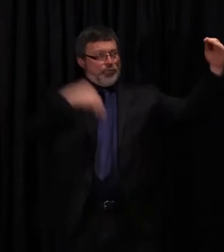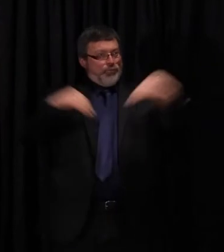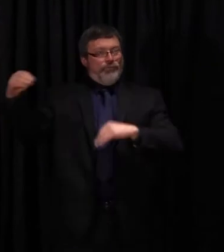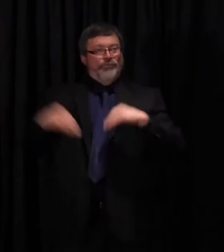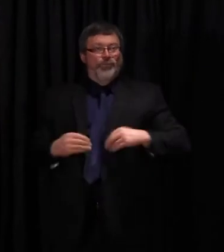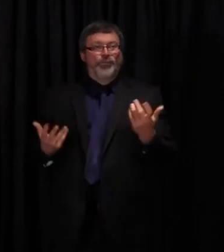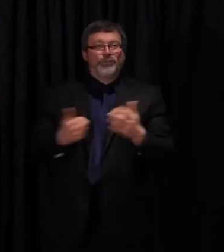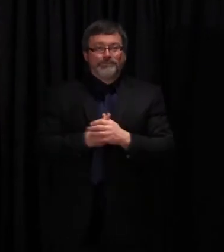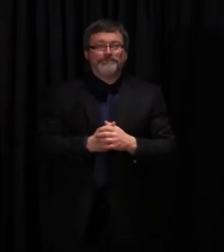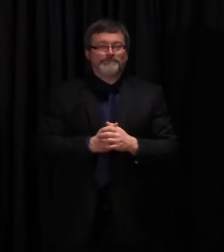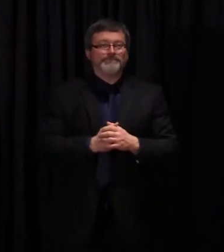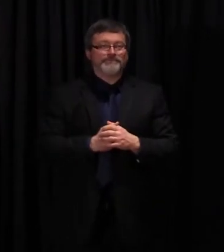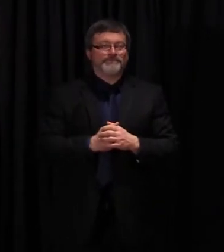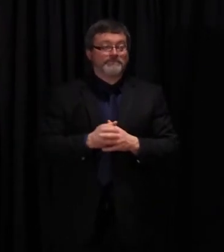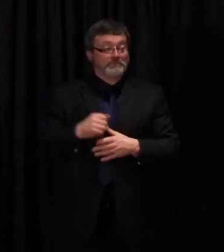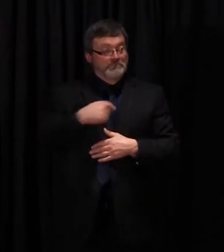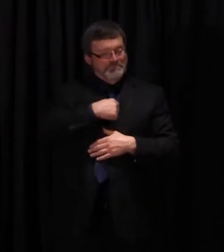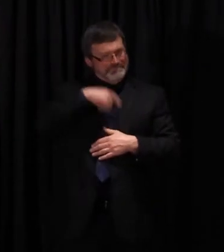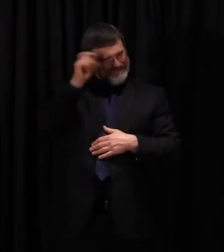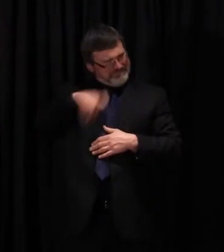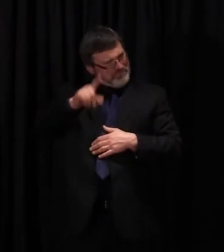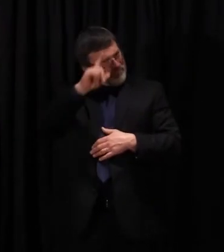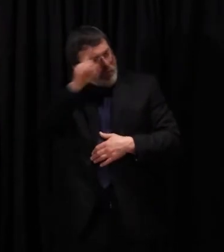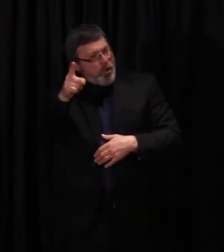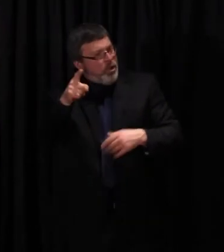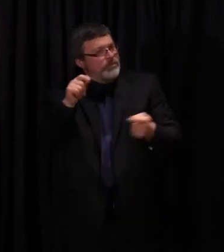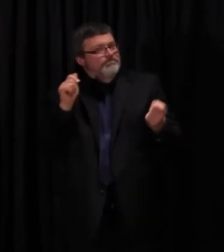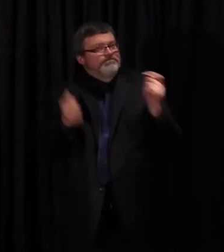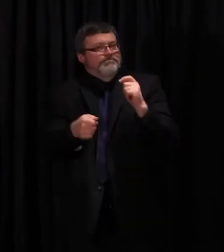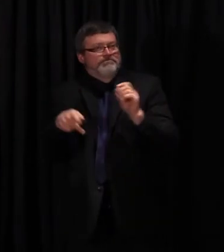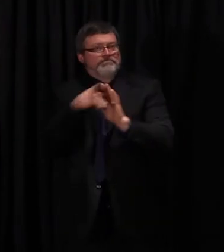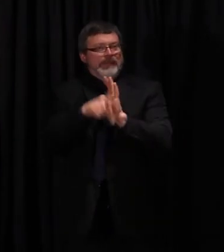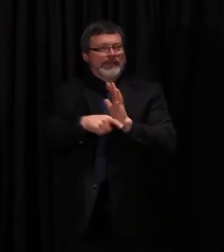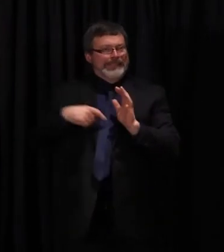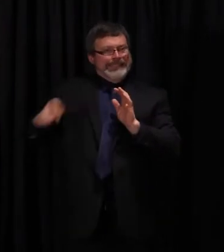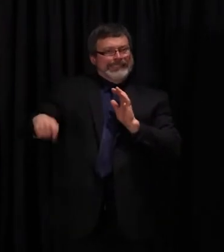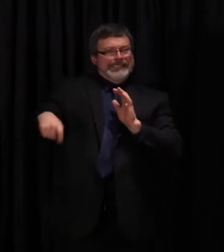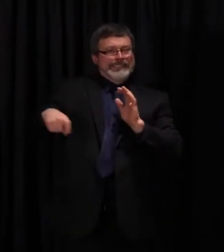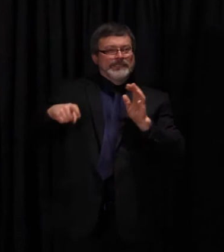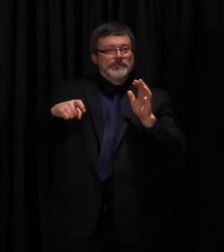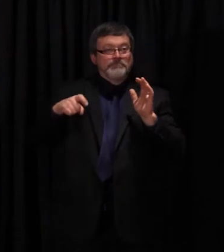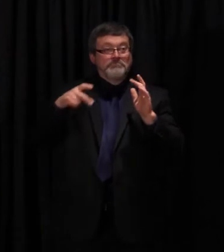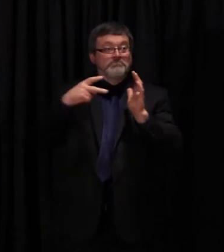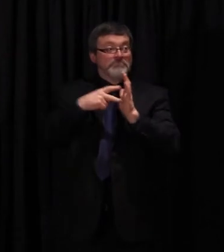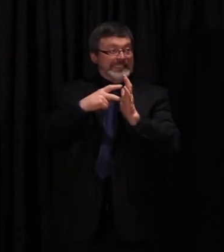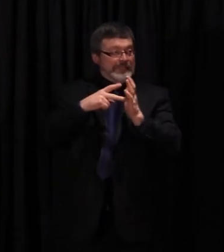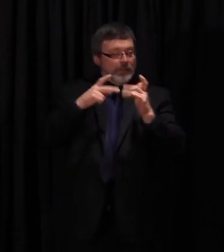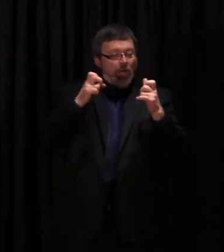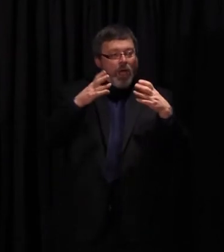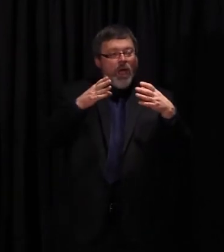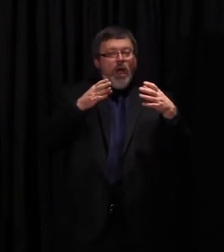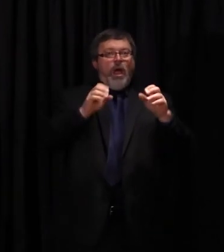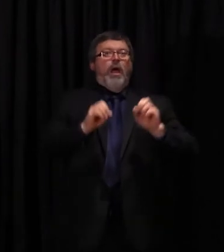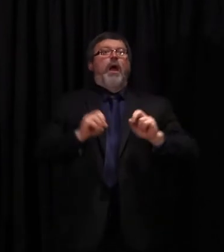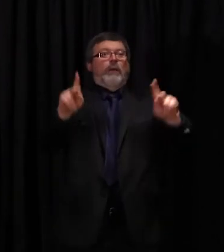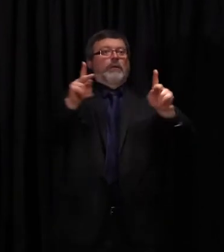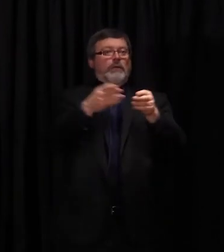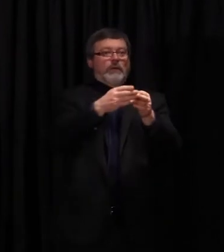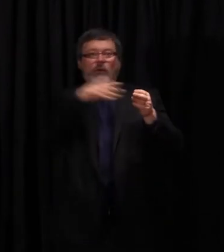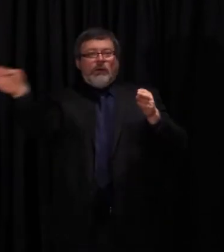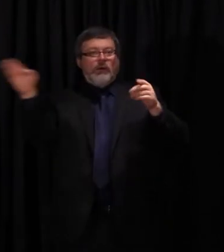If we make smart changes to current policy, we can open the door to career and technical